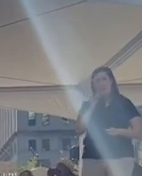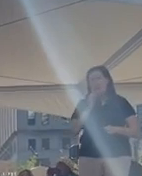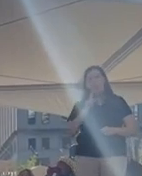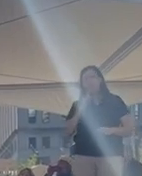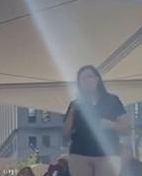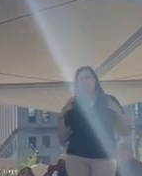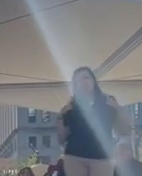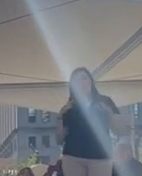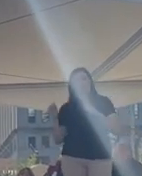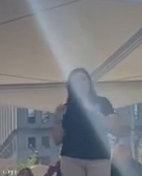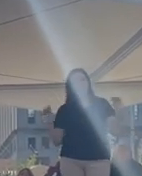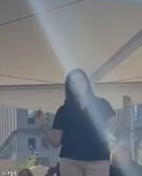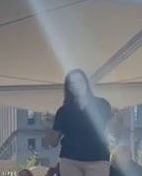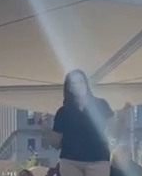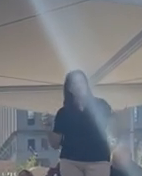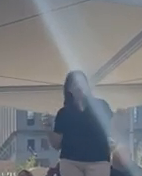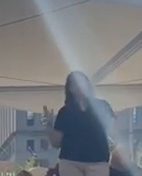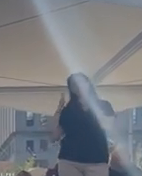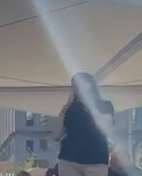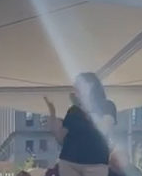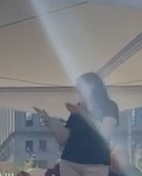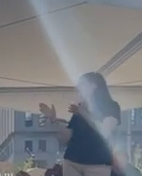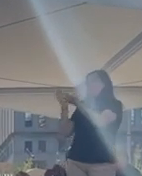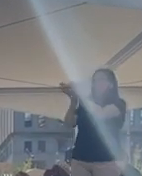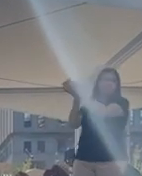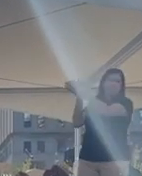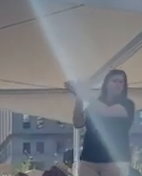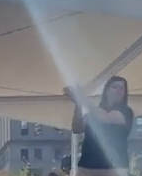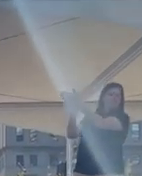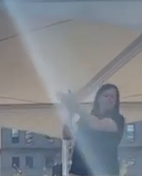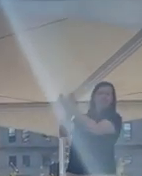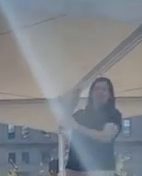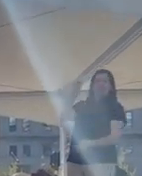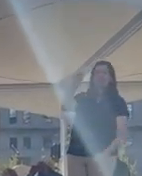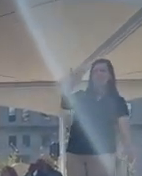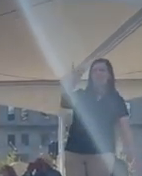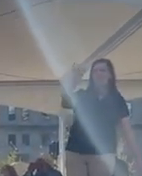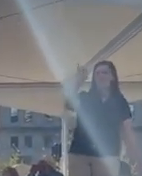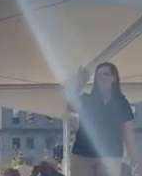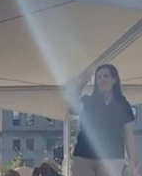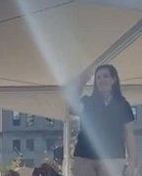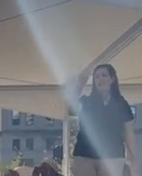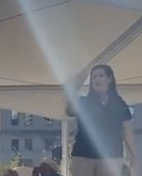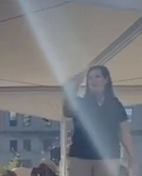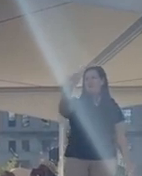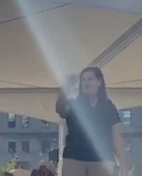going to go anywhere, really. And thank you. Let's hear it for Melanie Hogan.